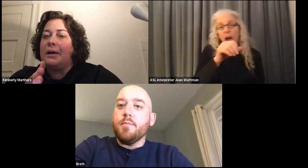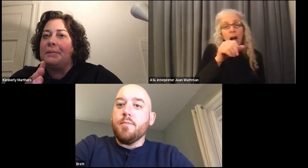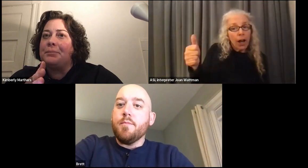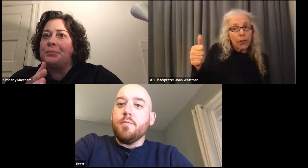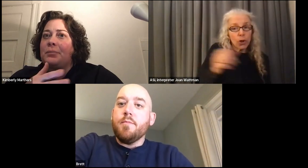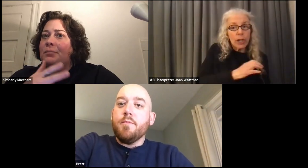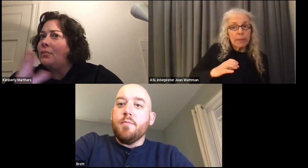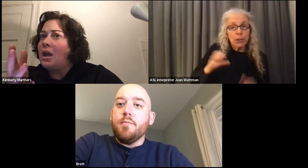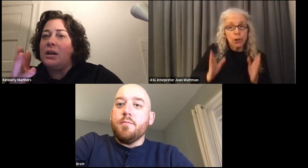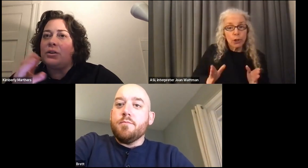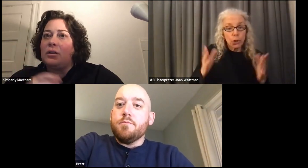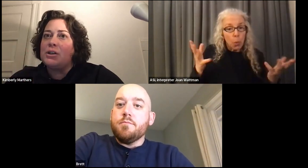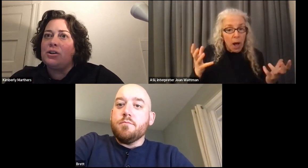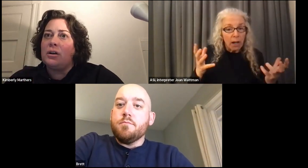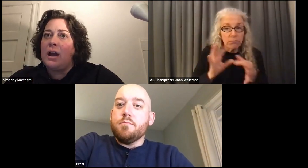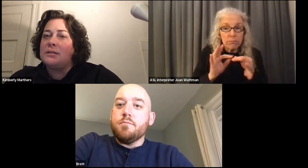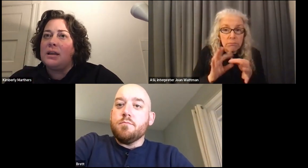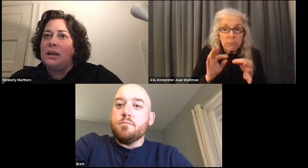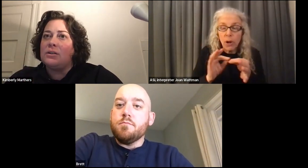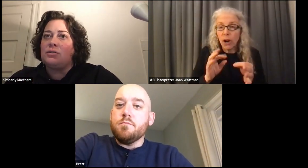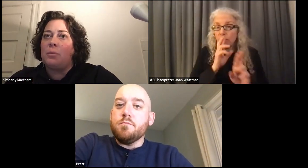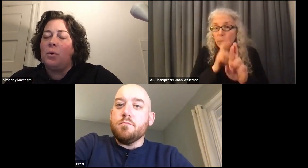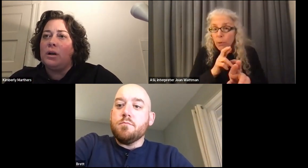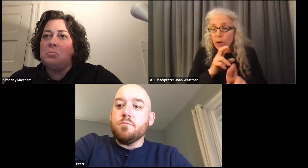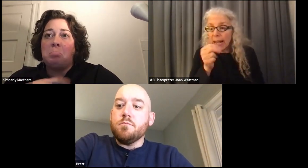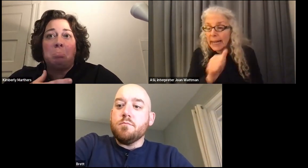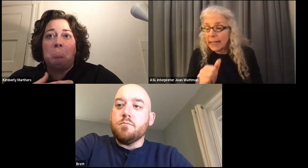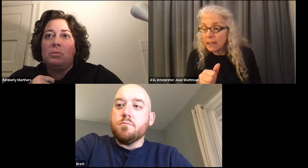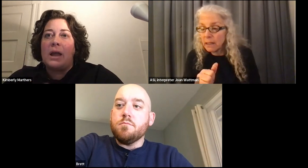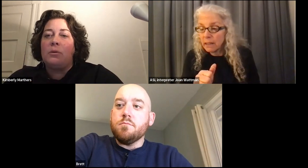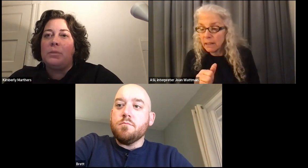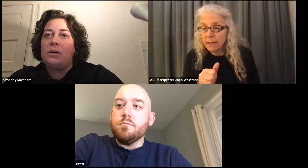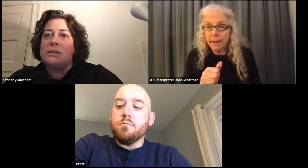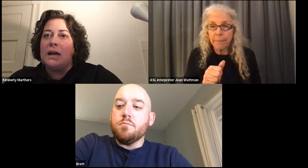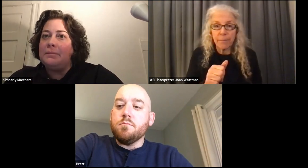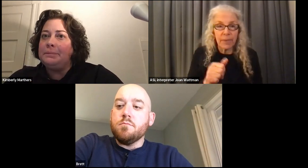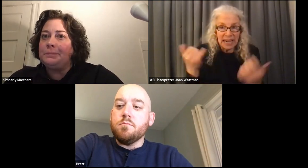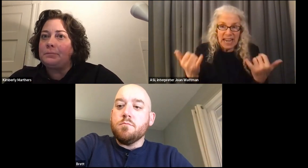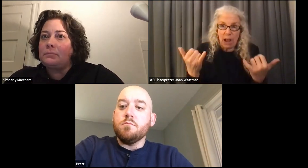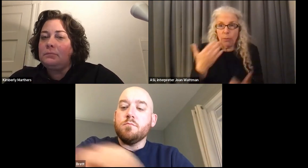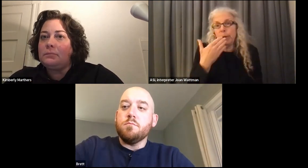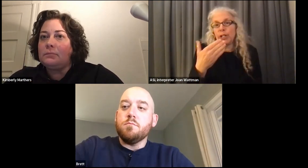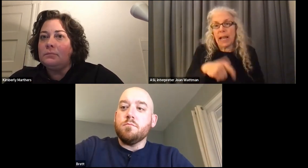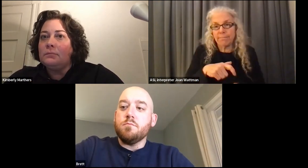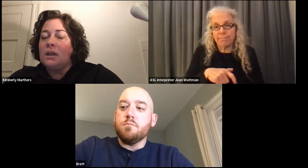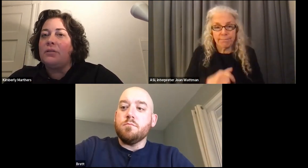else, any other commissioner has anything else to report, now would be a good time.